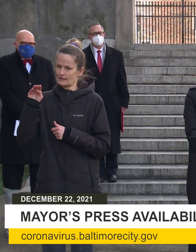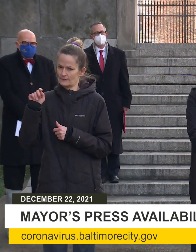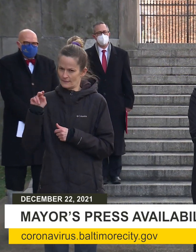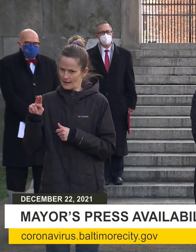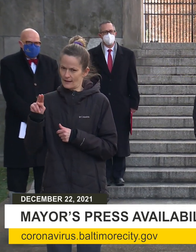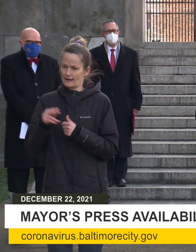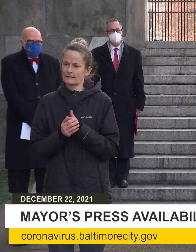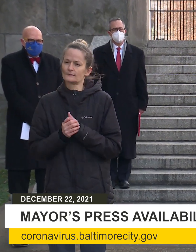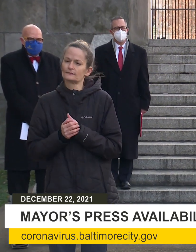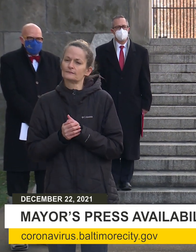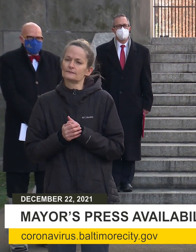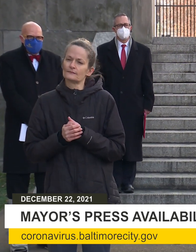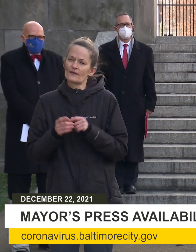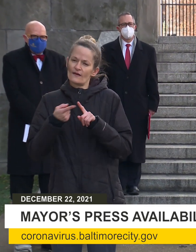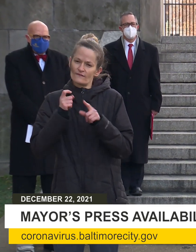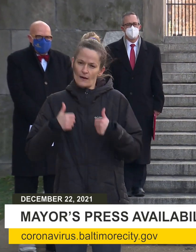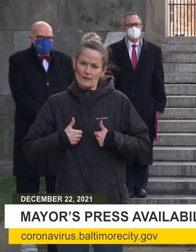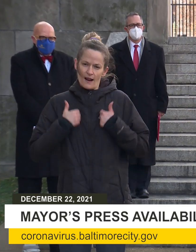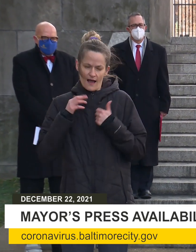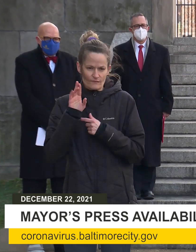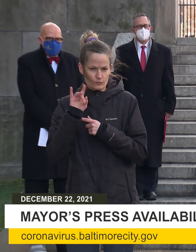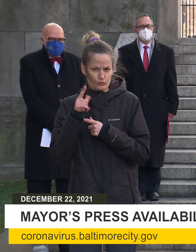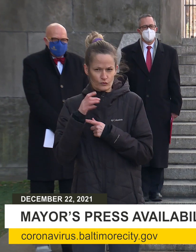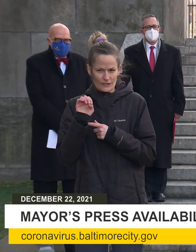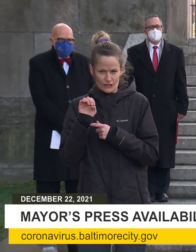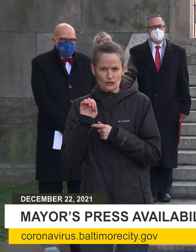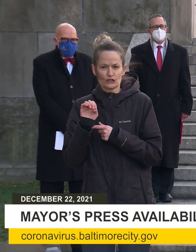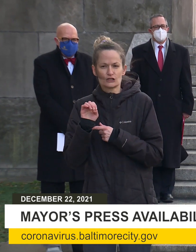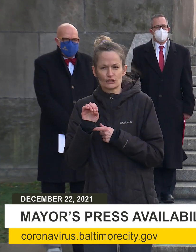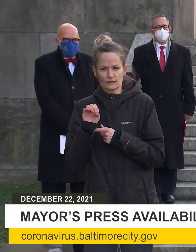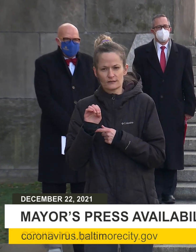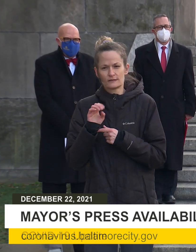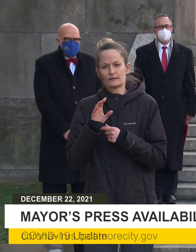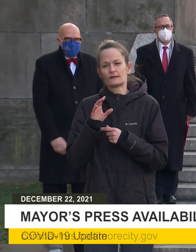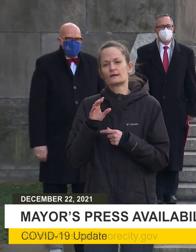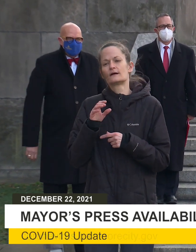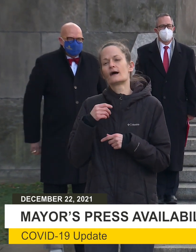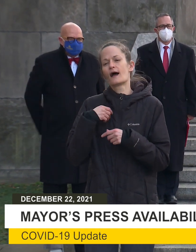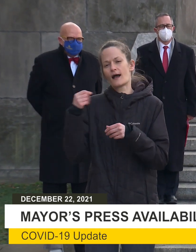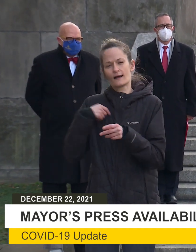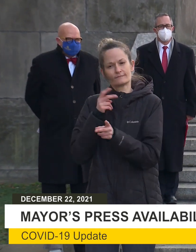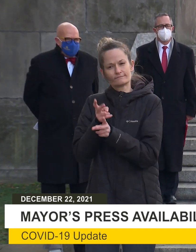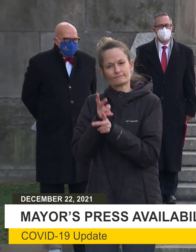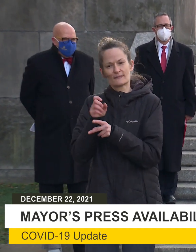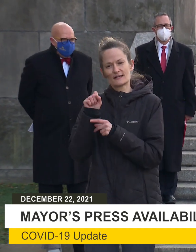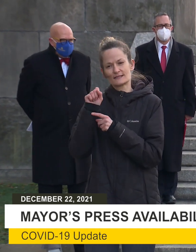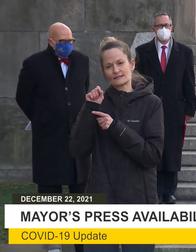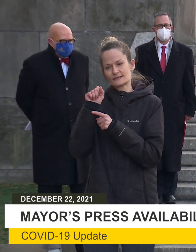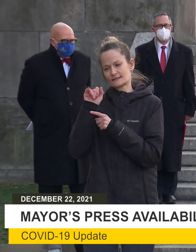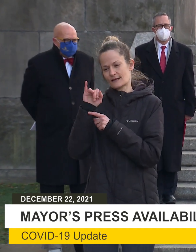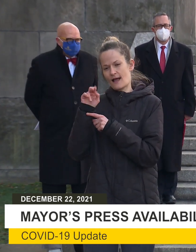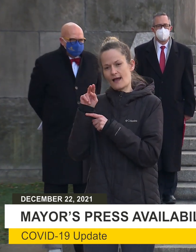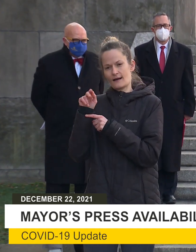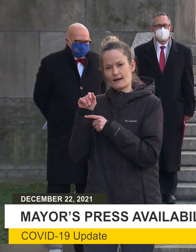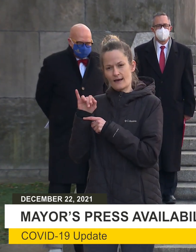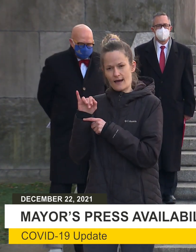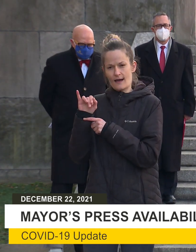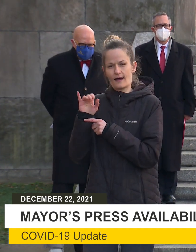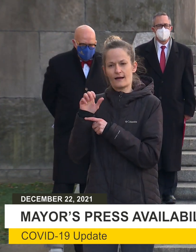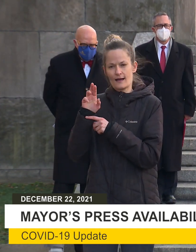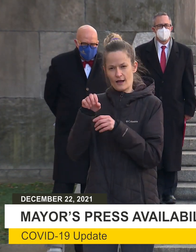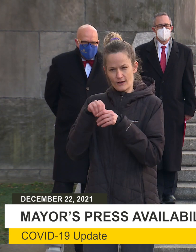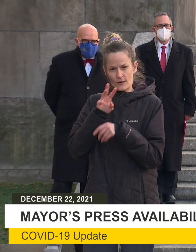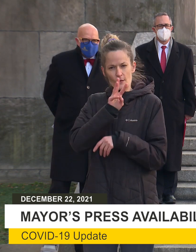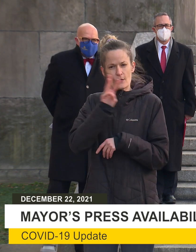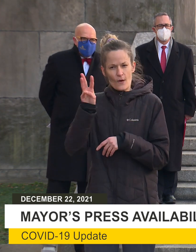Health. I also oversee the operations of Sinai and Grace Medical Center in West Baltimore. As you heard from our fellow health